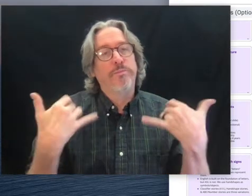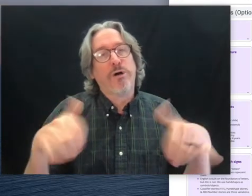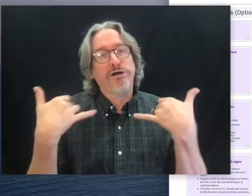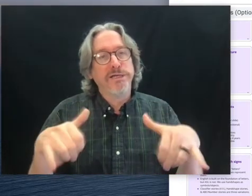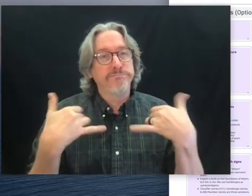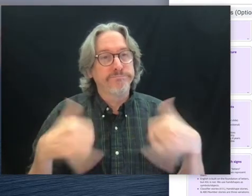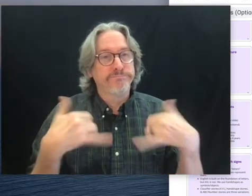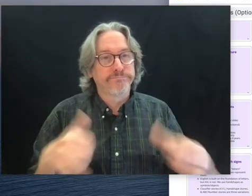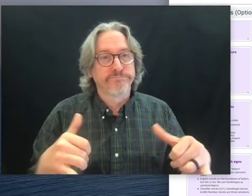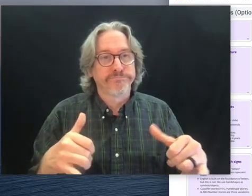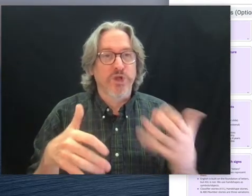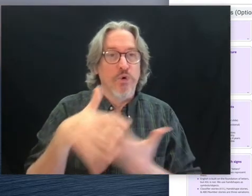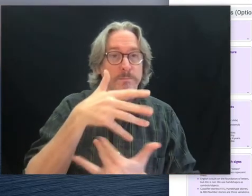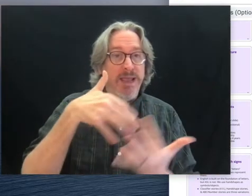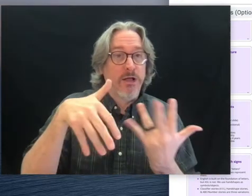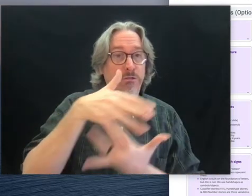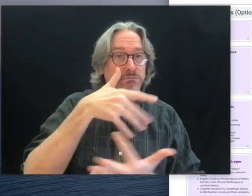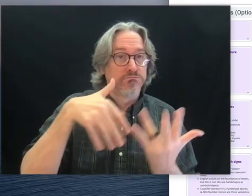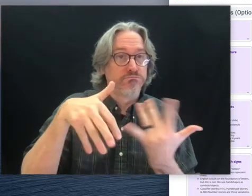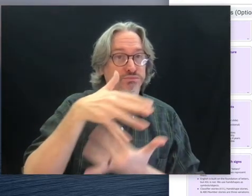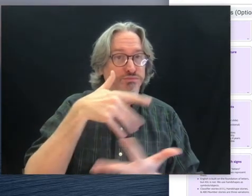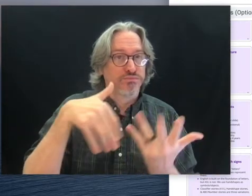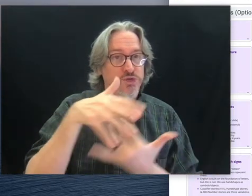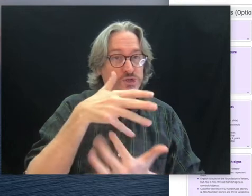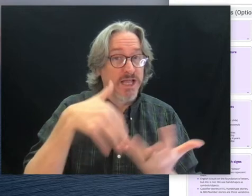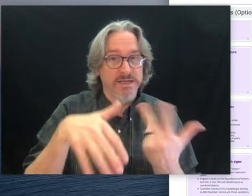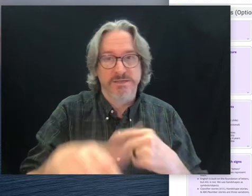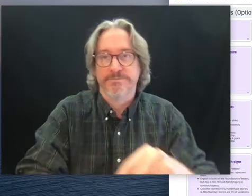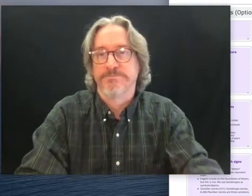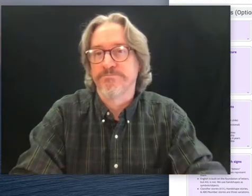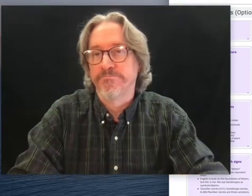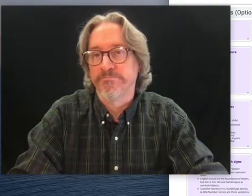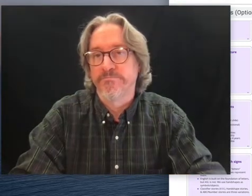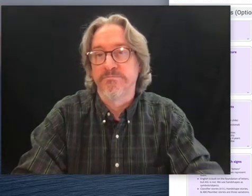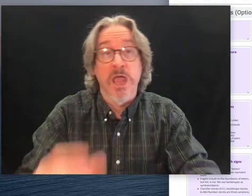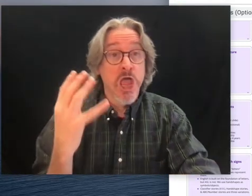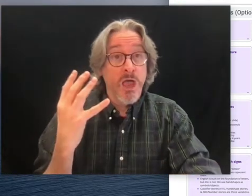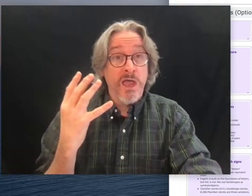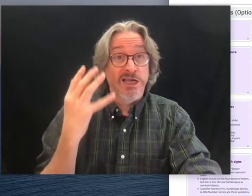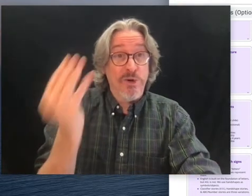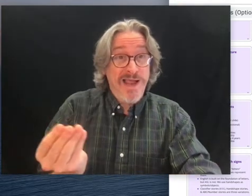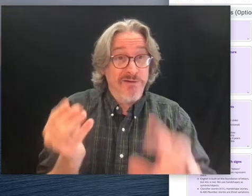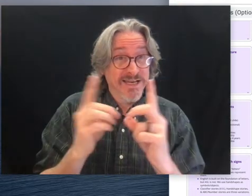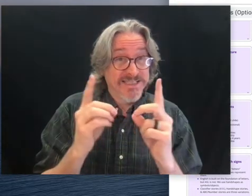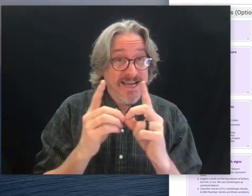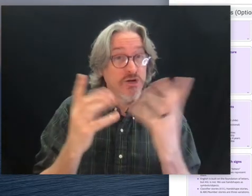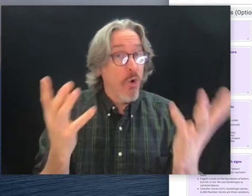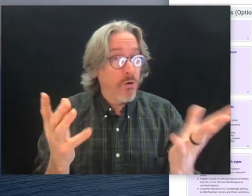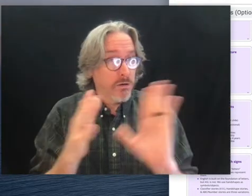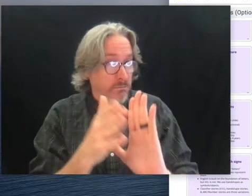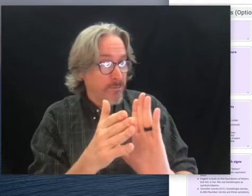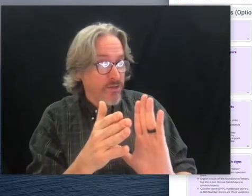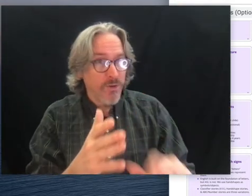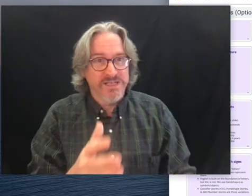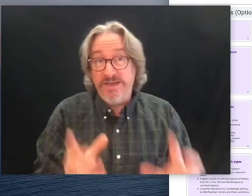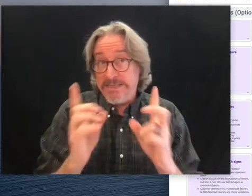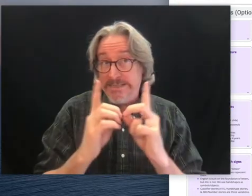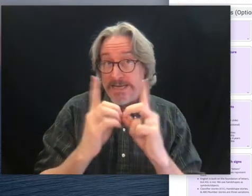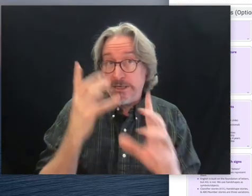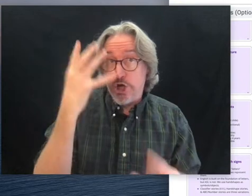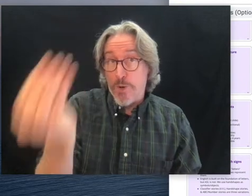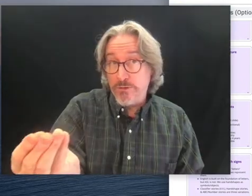To party or mingle, socialize, going out on a date, or remember the